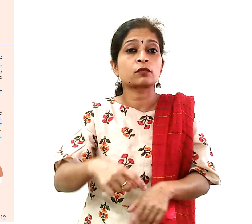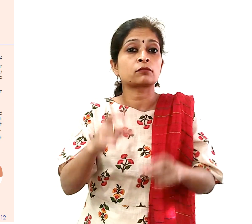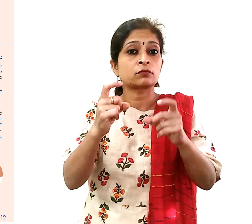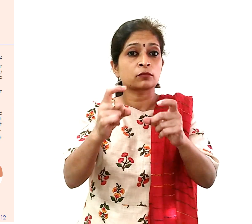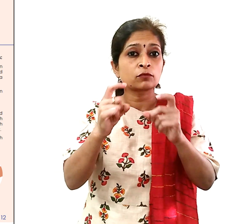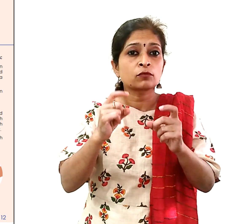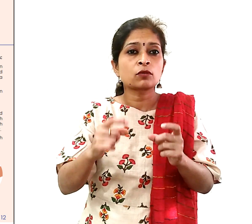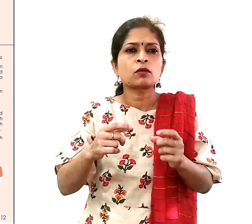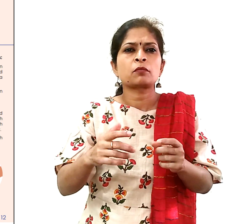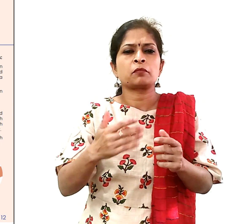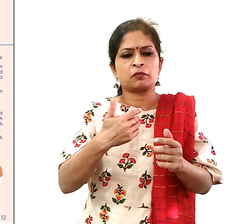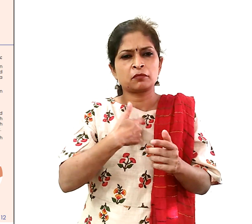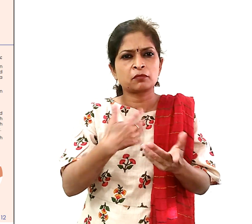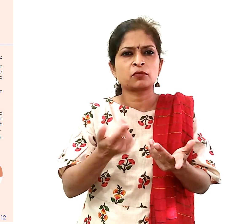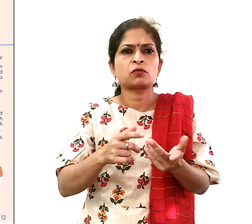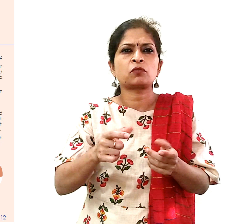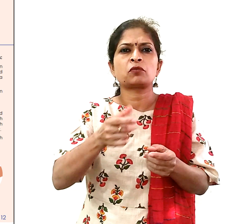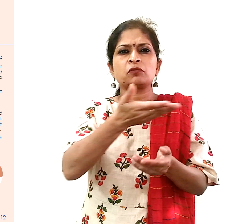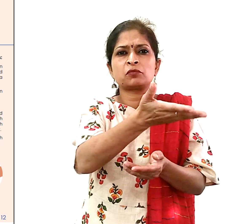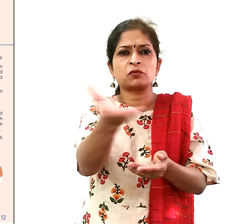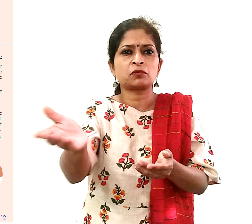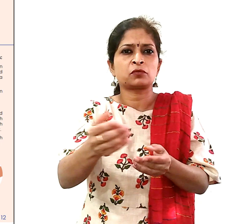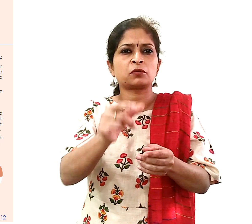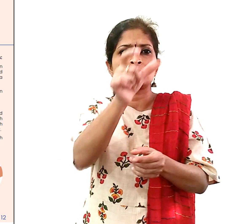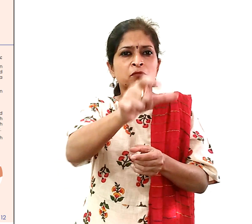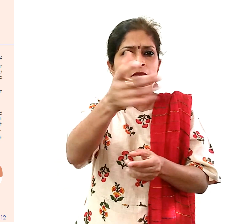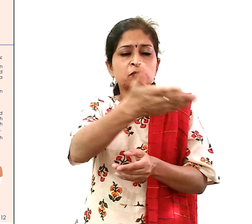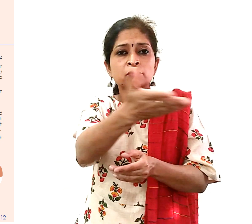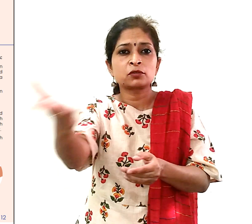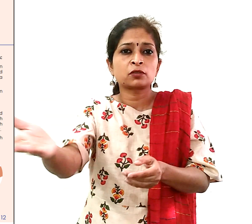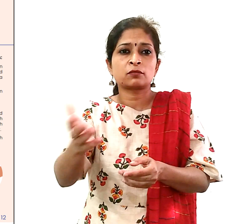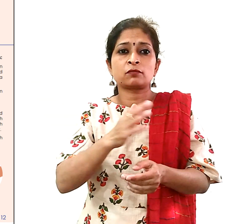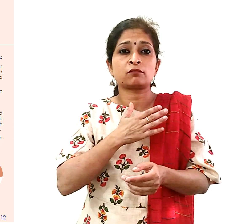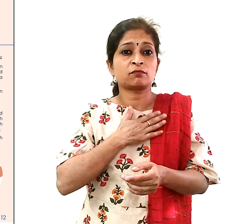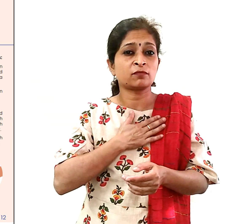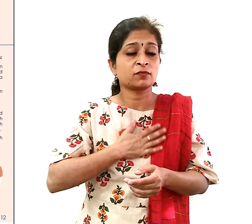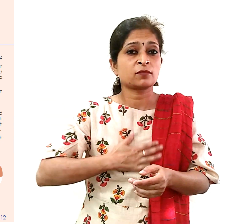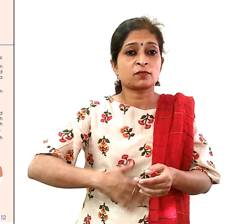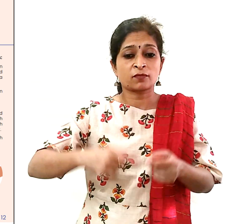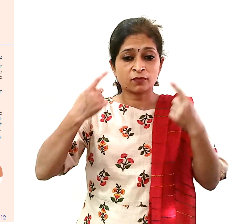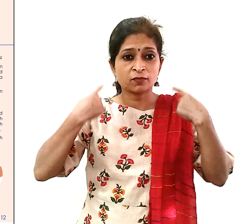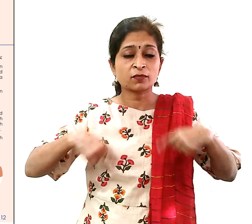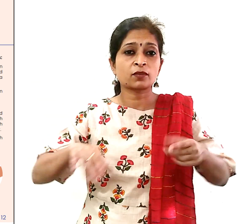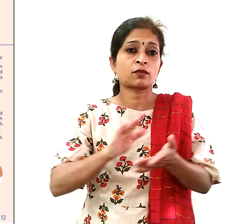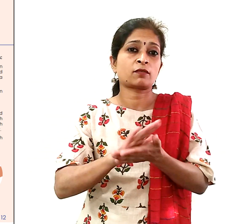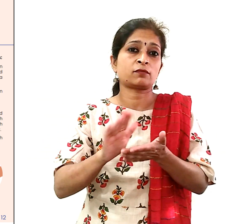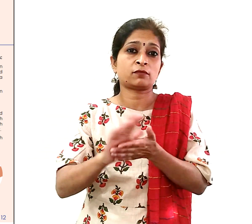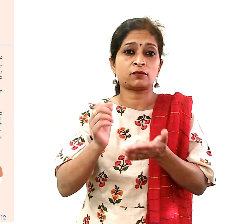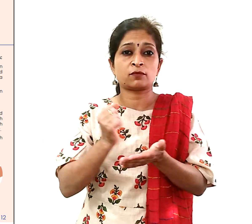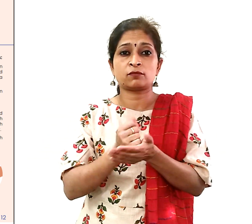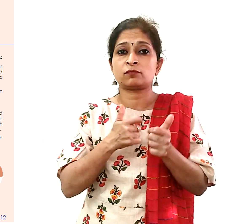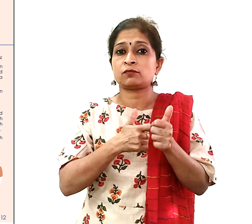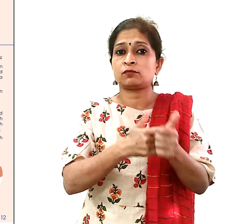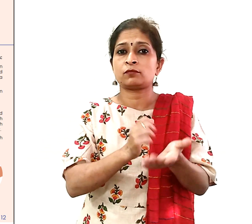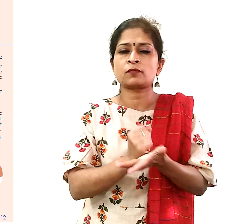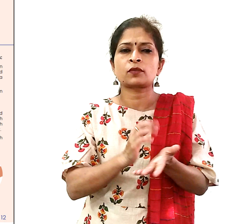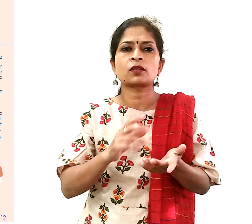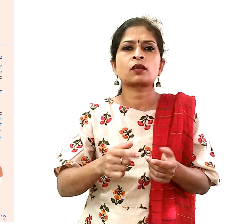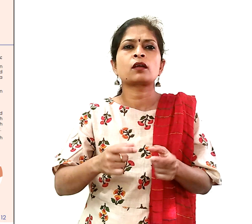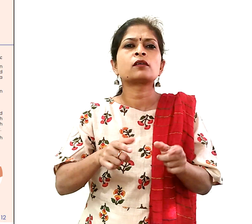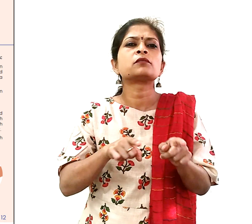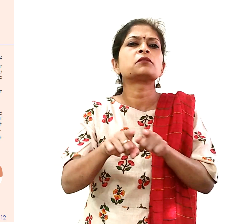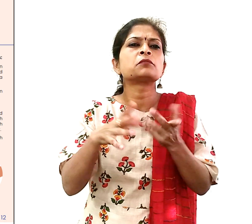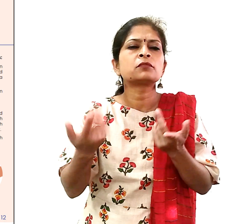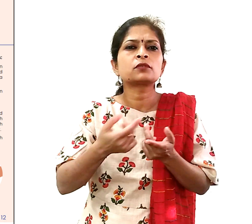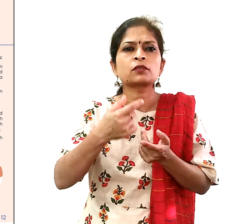Make sure you and the people around you follow good respiratory hygiene. This means covering your mouth and nose with